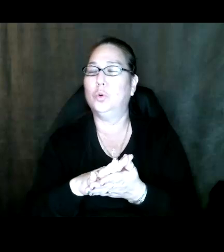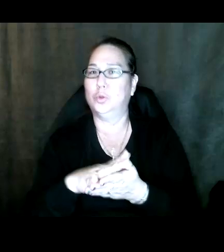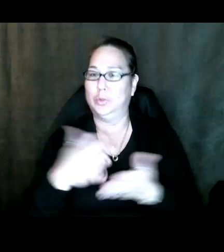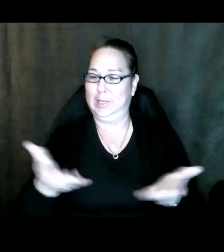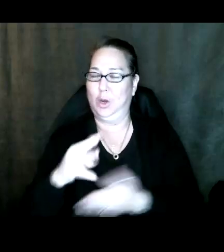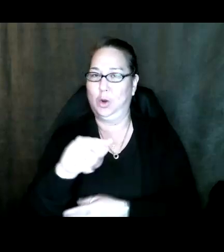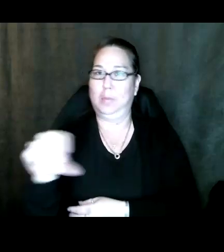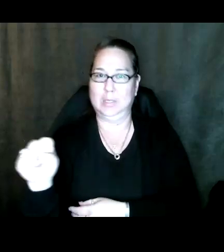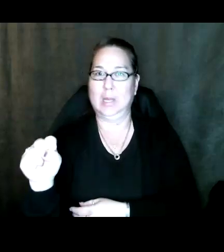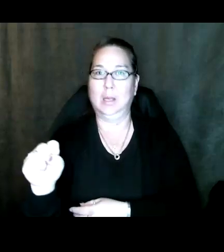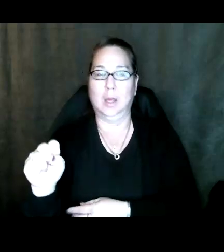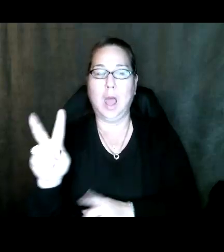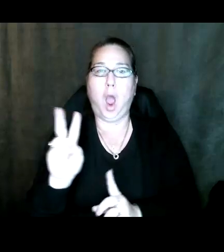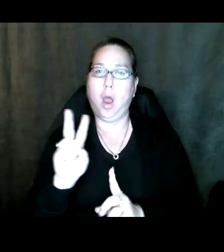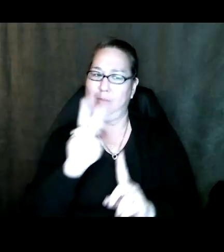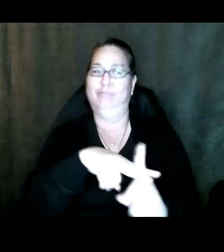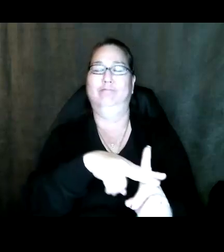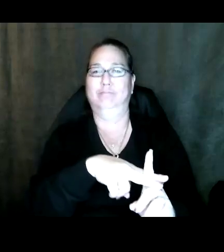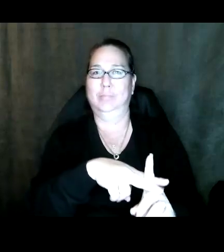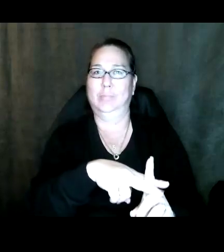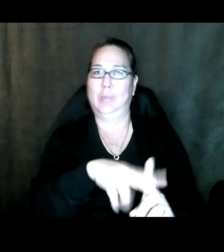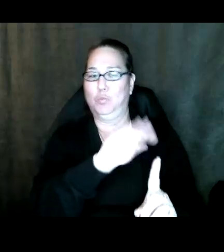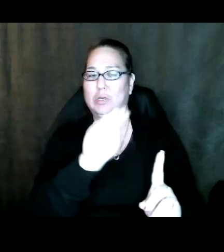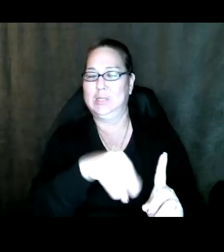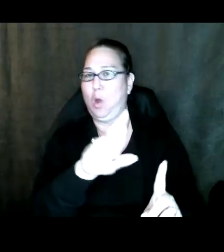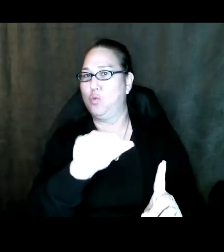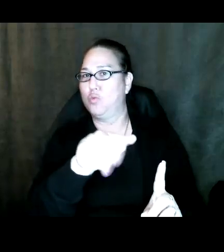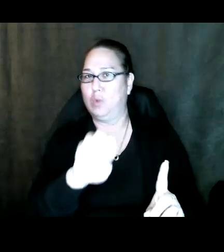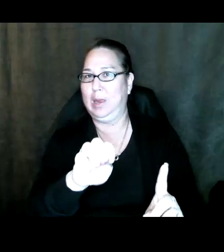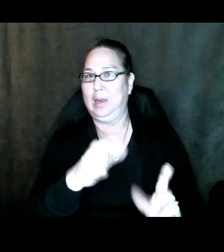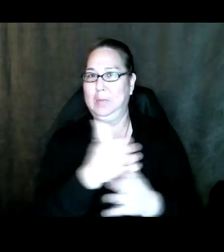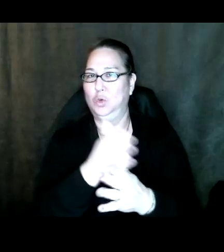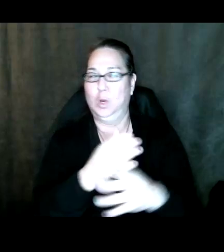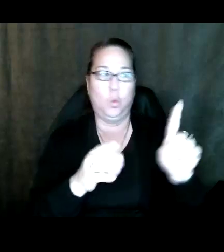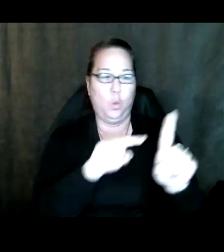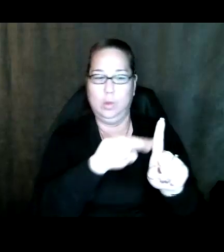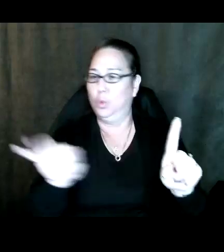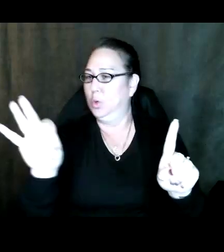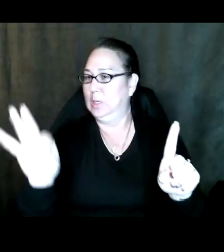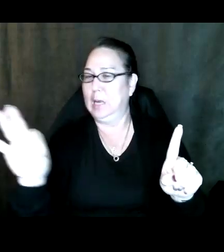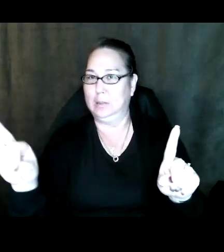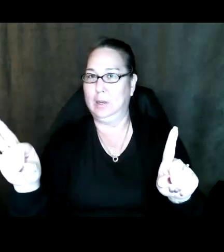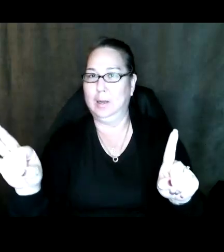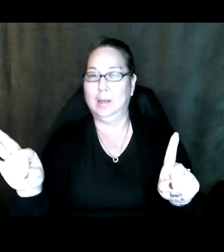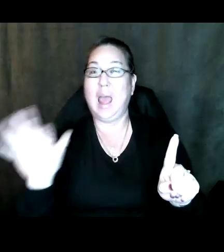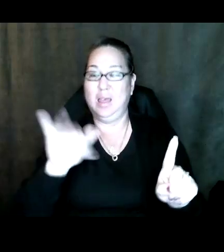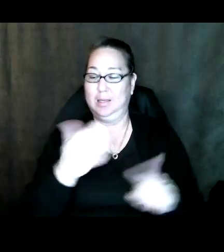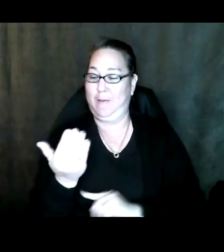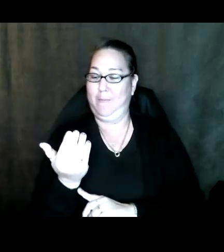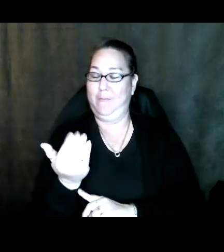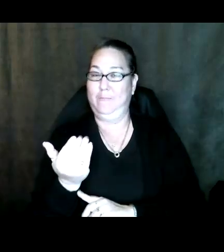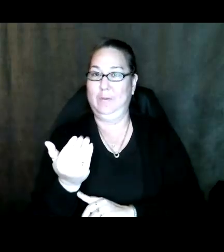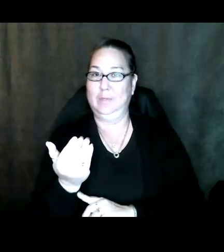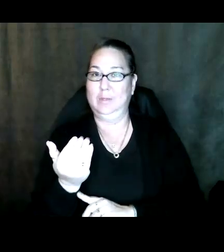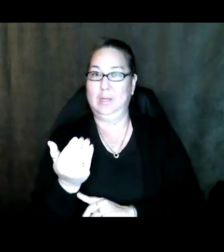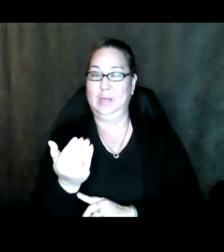percentile rating between 1 and 99. There are approximately 15 schools at each of those accountability